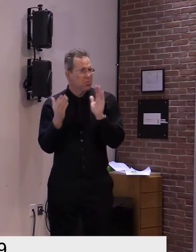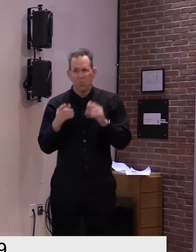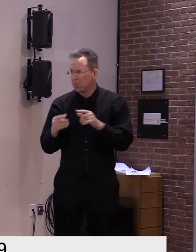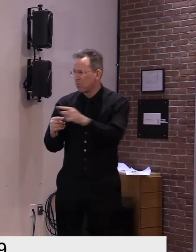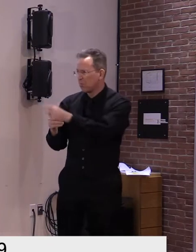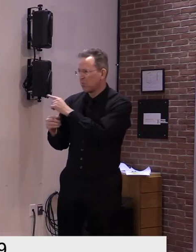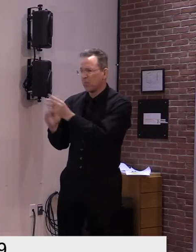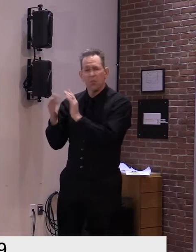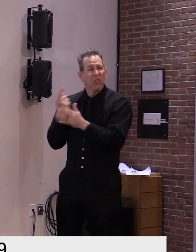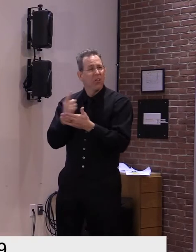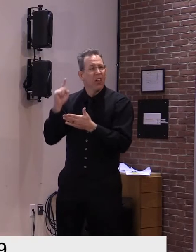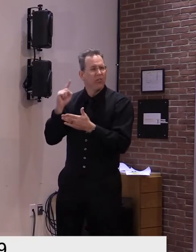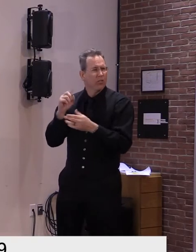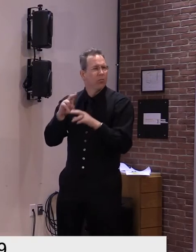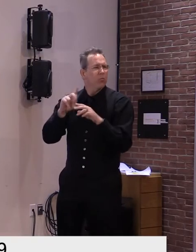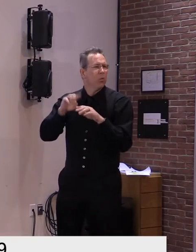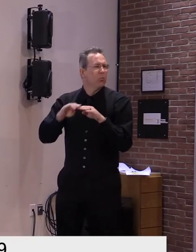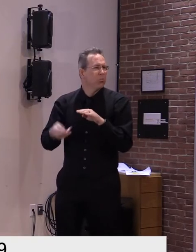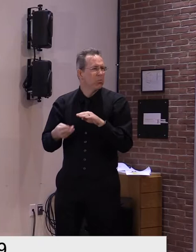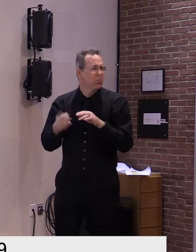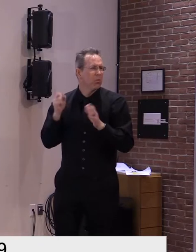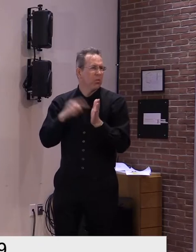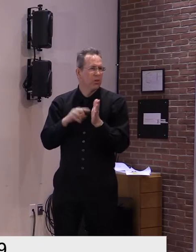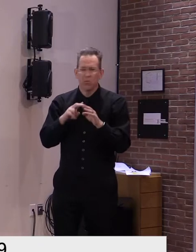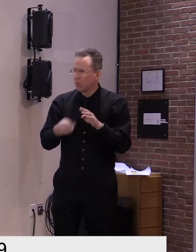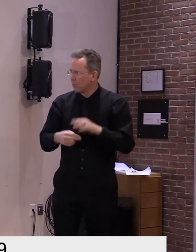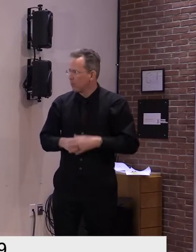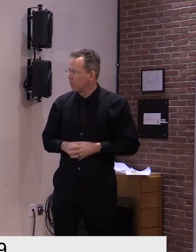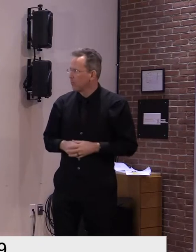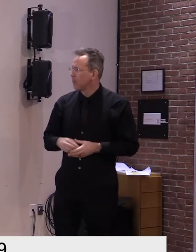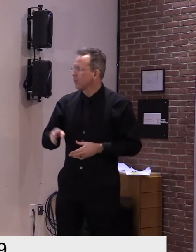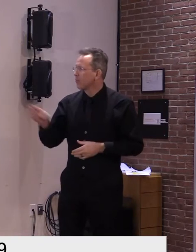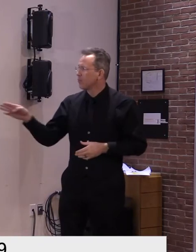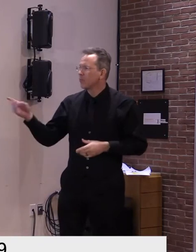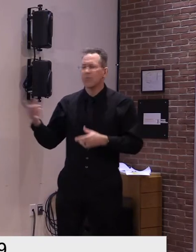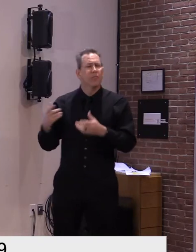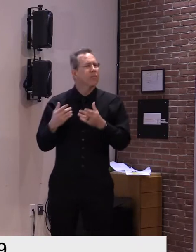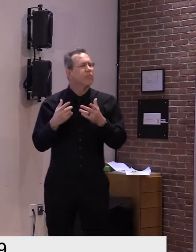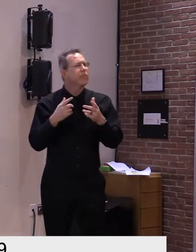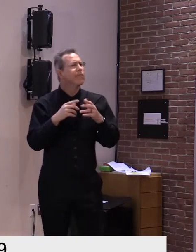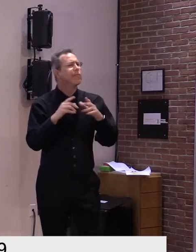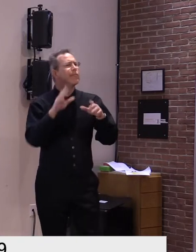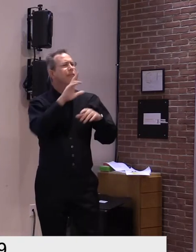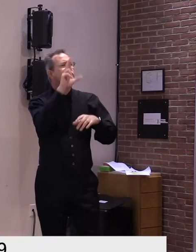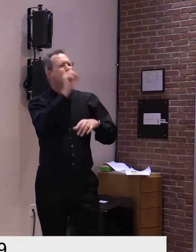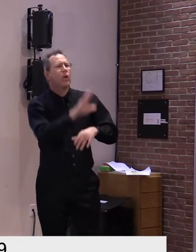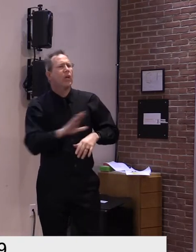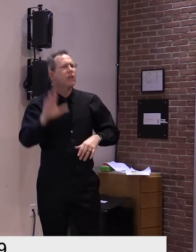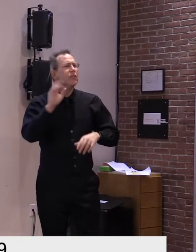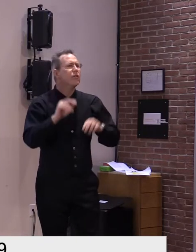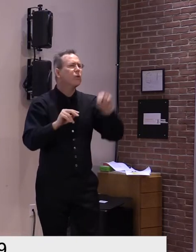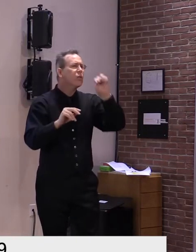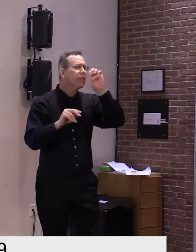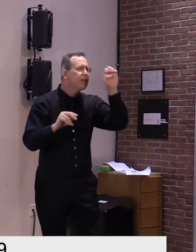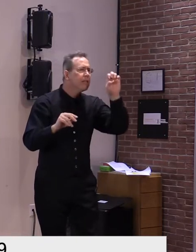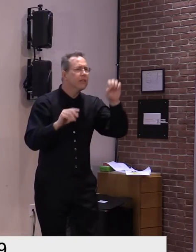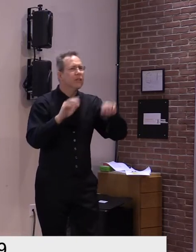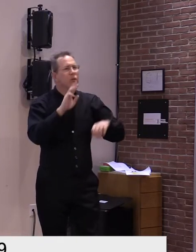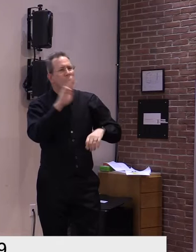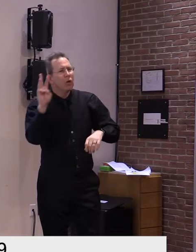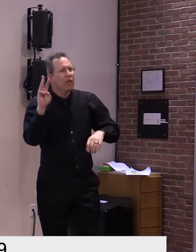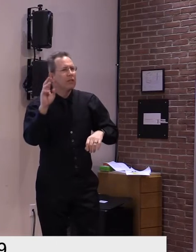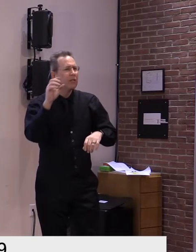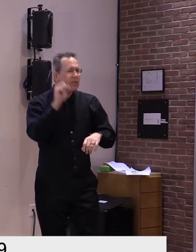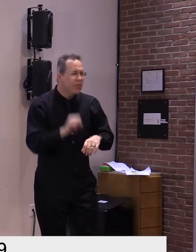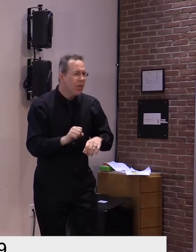small decrease. Comparing the Northeast to the rest of the regions in the country, you can see that we are experiencing higher case